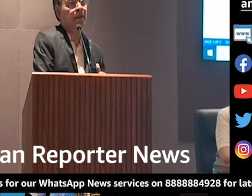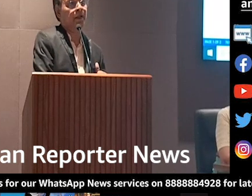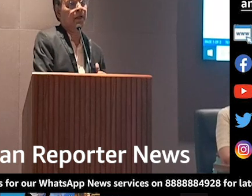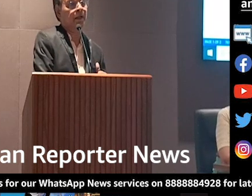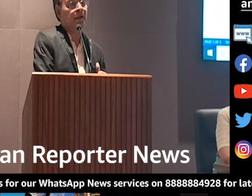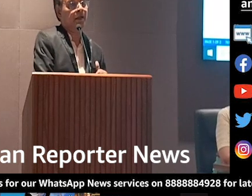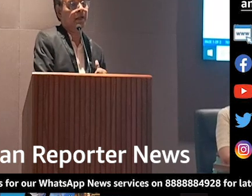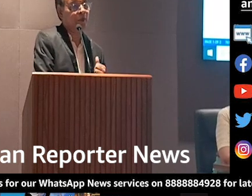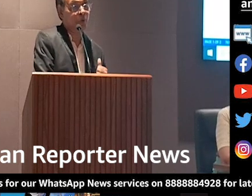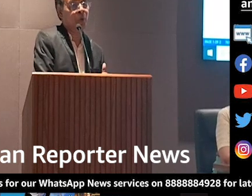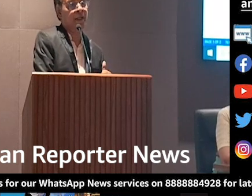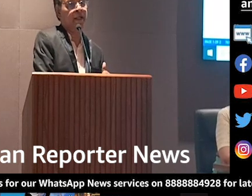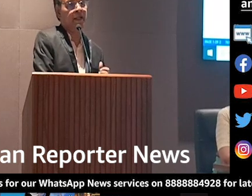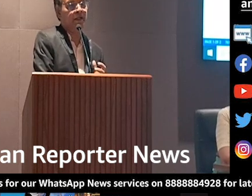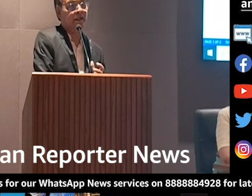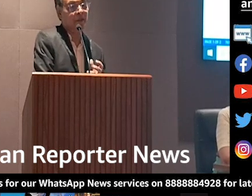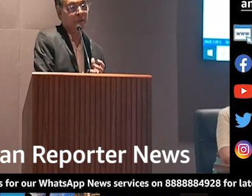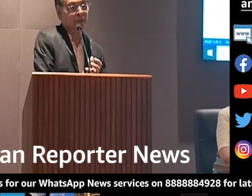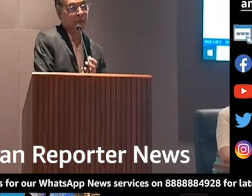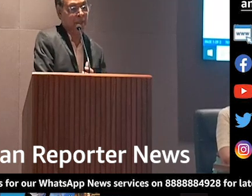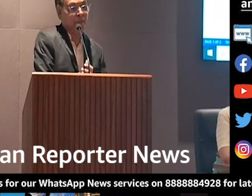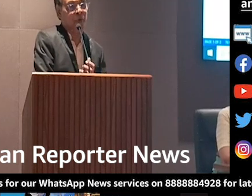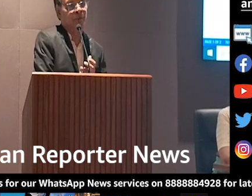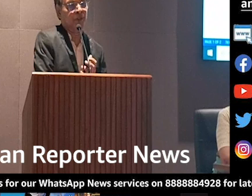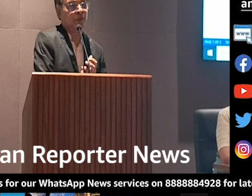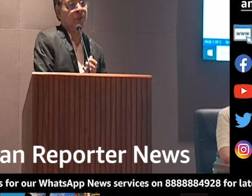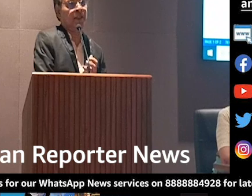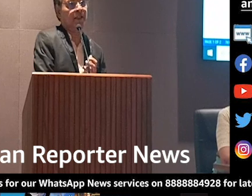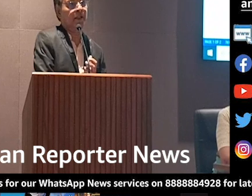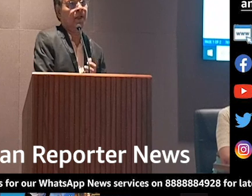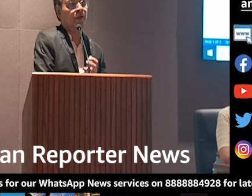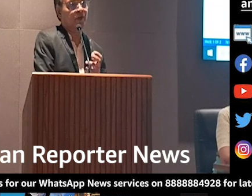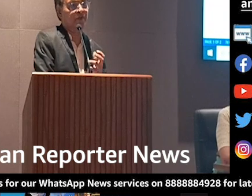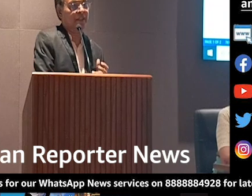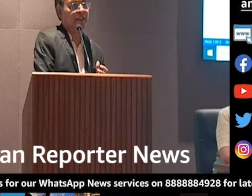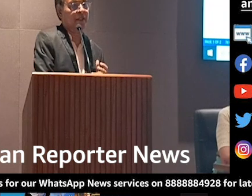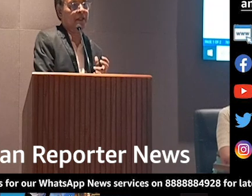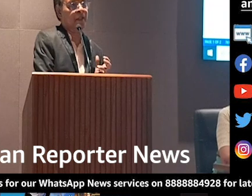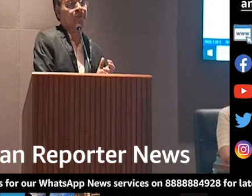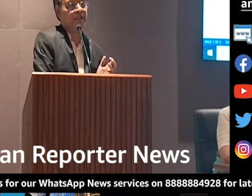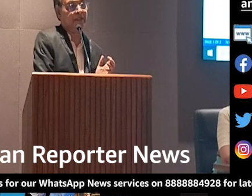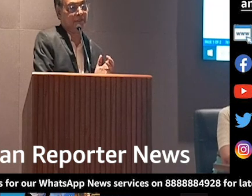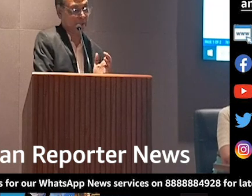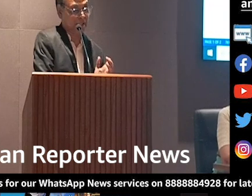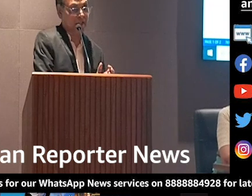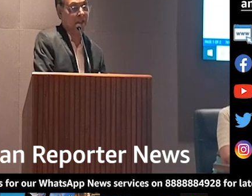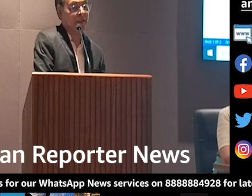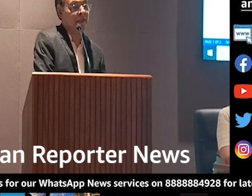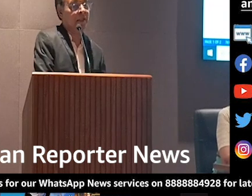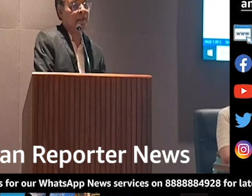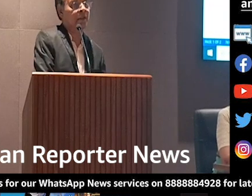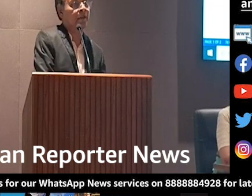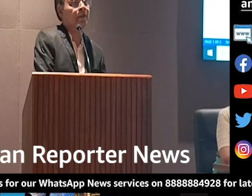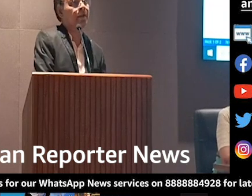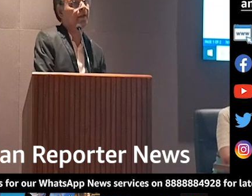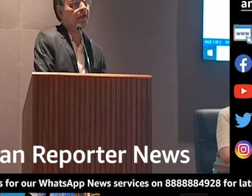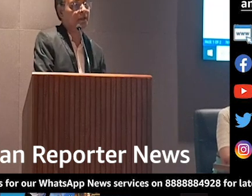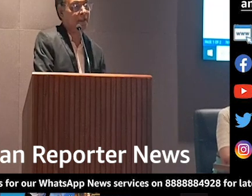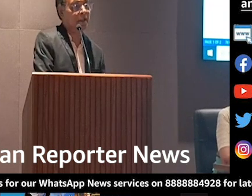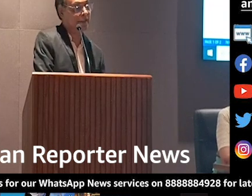be included in the main flow of the society, obviously interpretation is